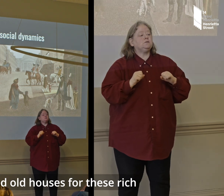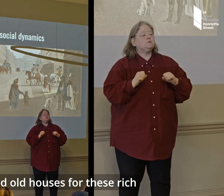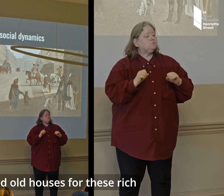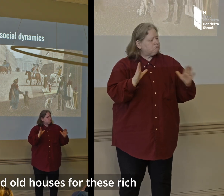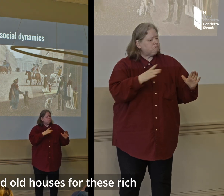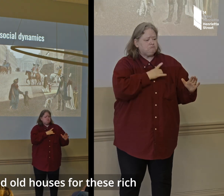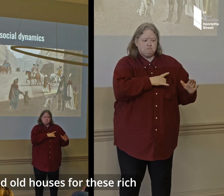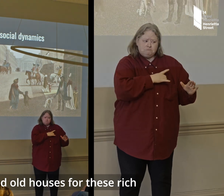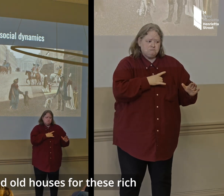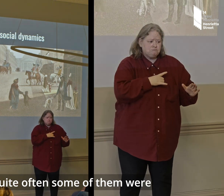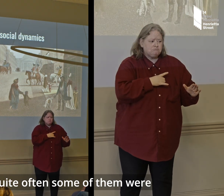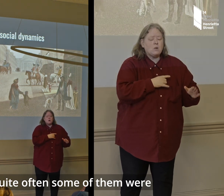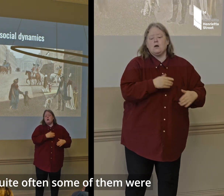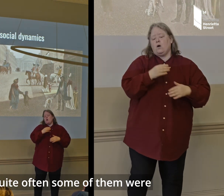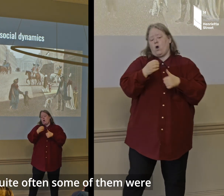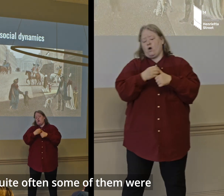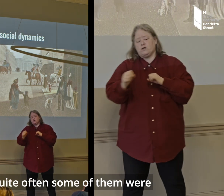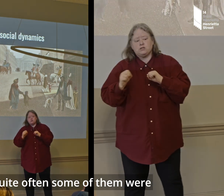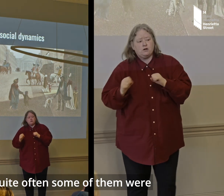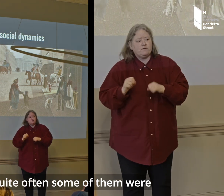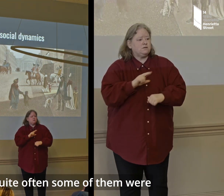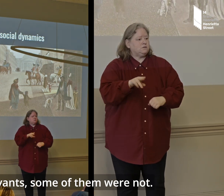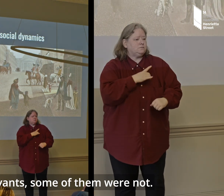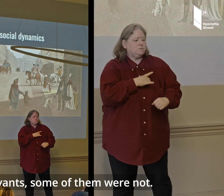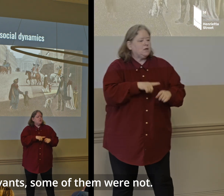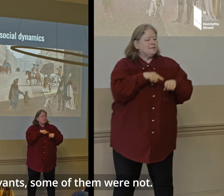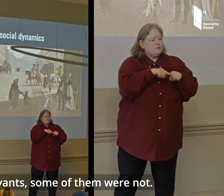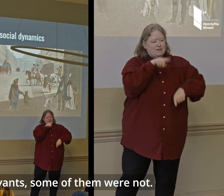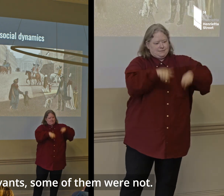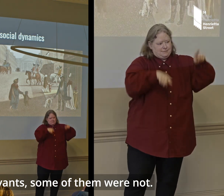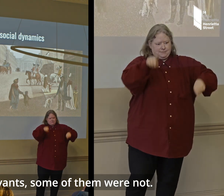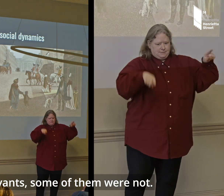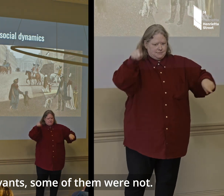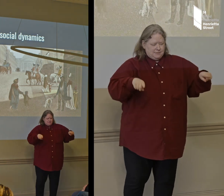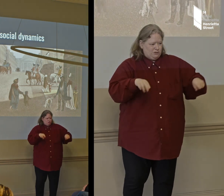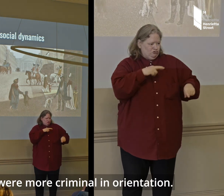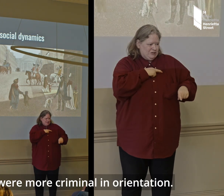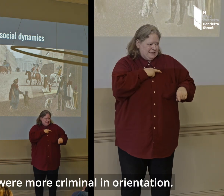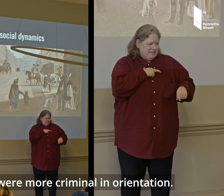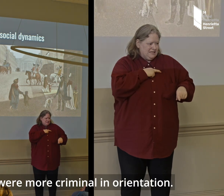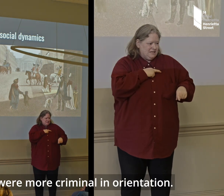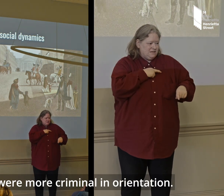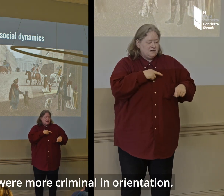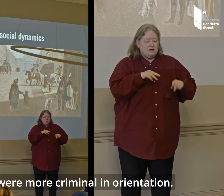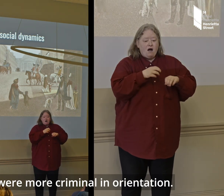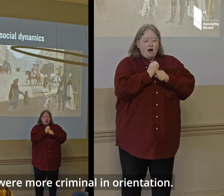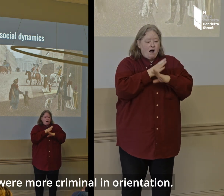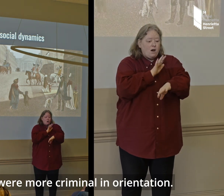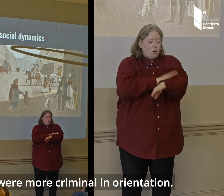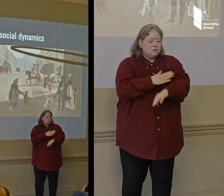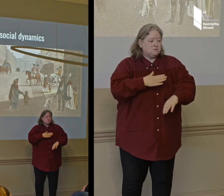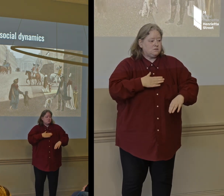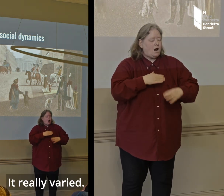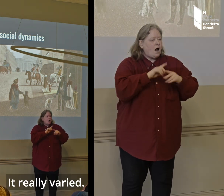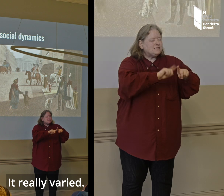big grand old houses for these rich families. Quite often some of them were honest servants, some of them were not, some of them were more criminal in